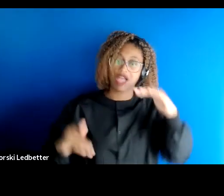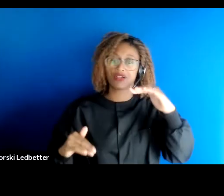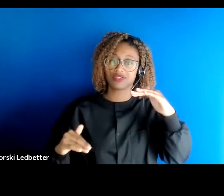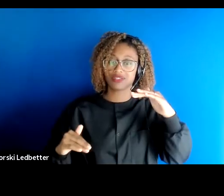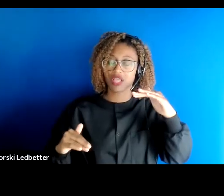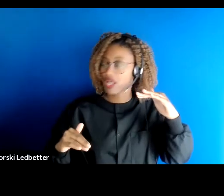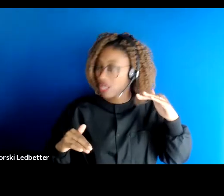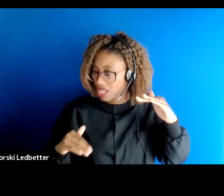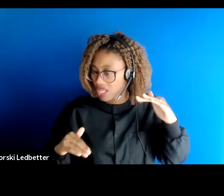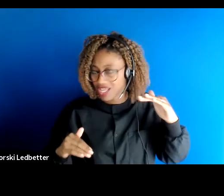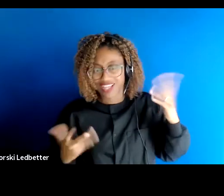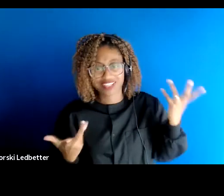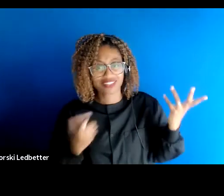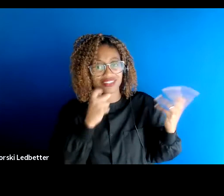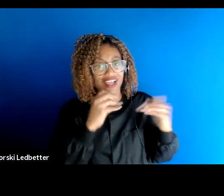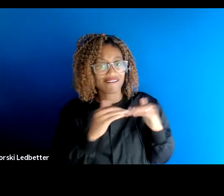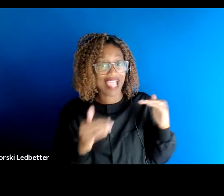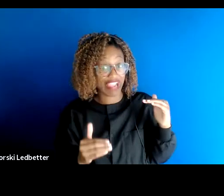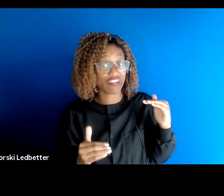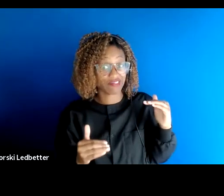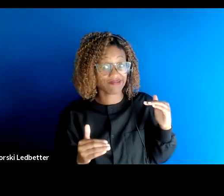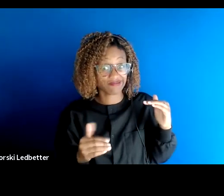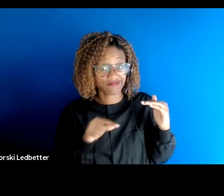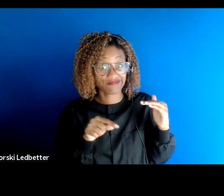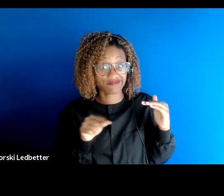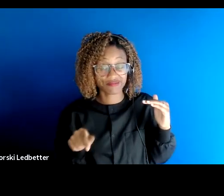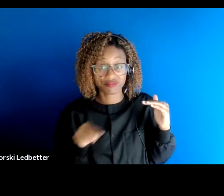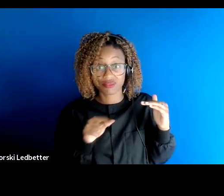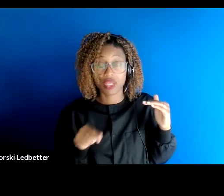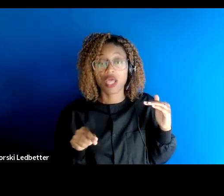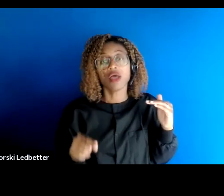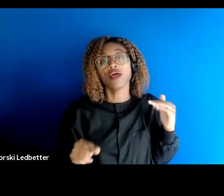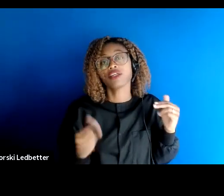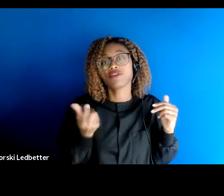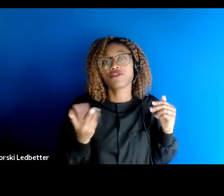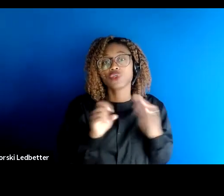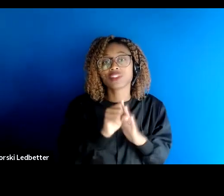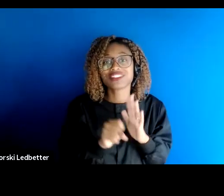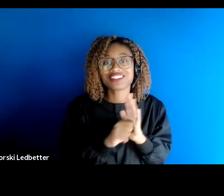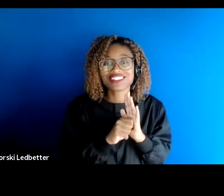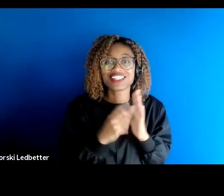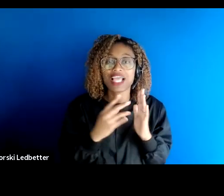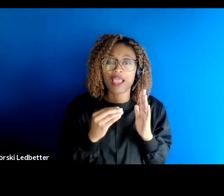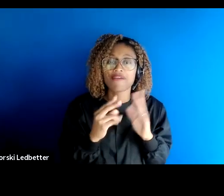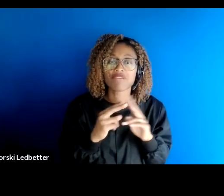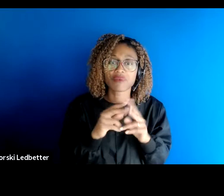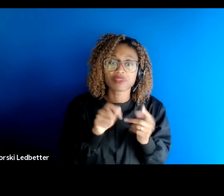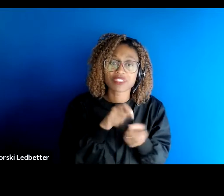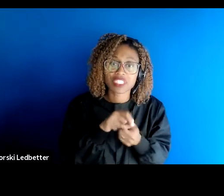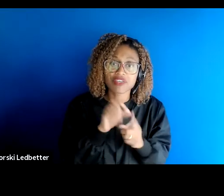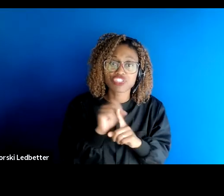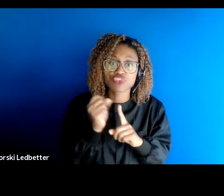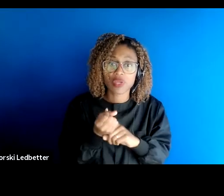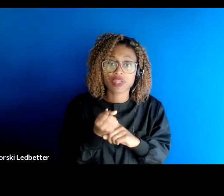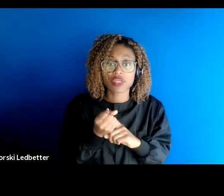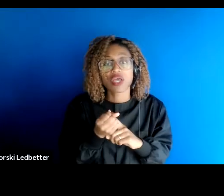with only a few states and very uh, uh, specific situations, primarily